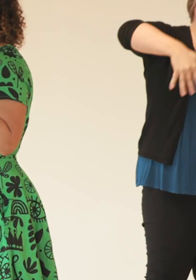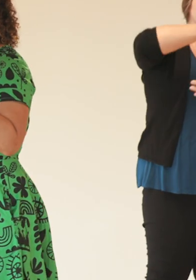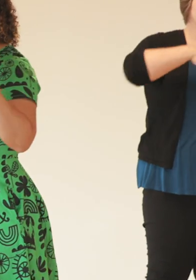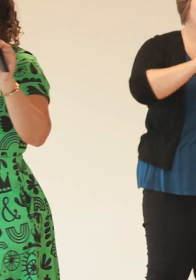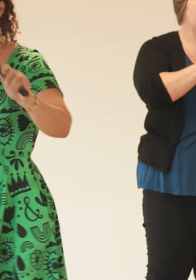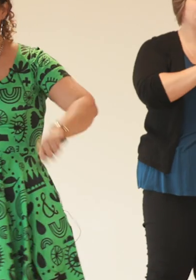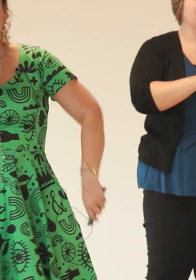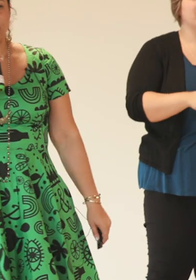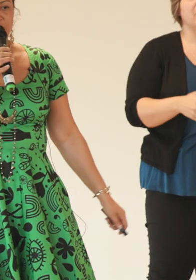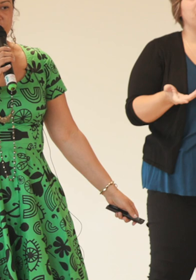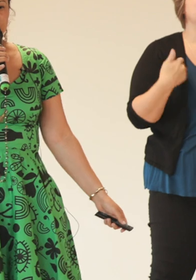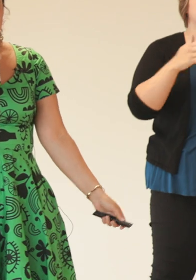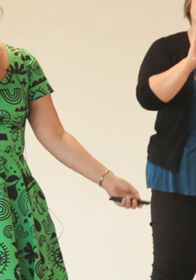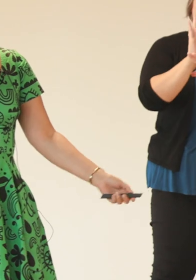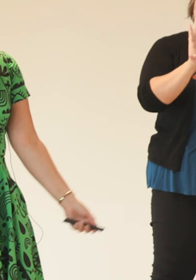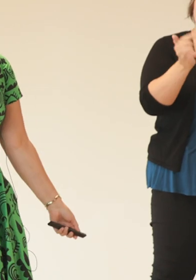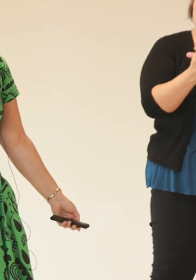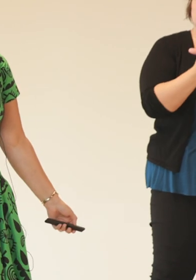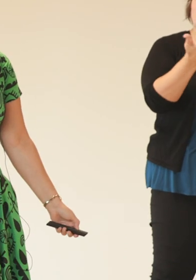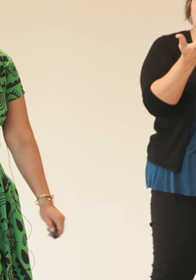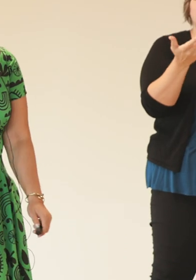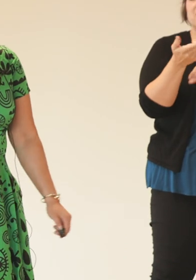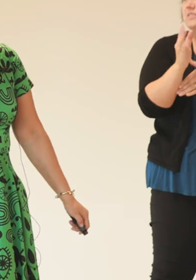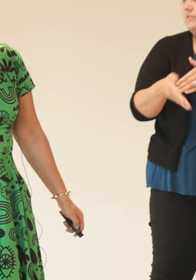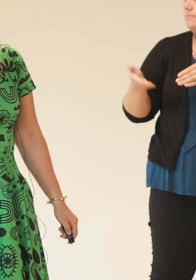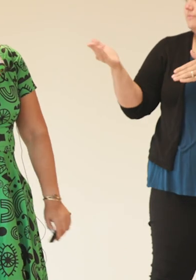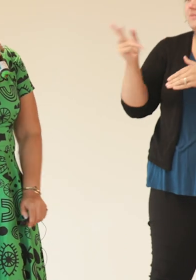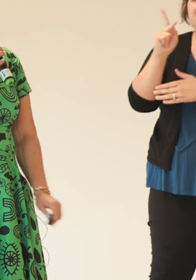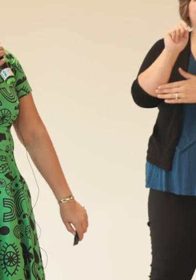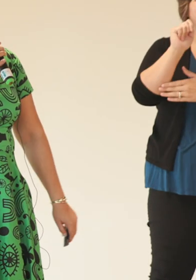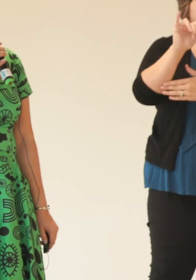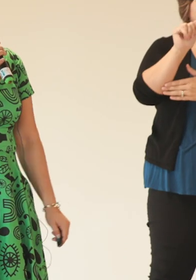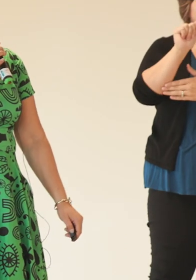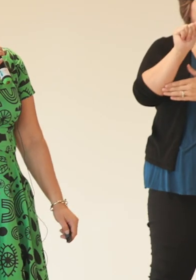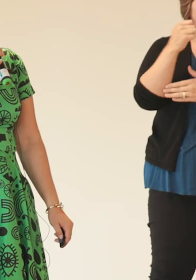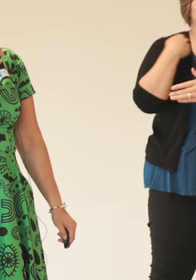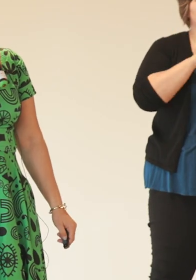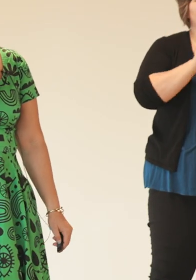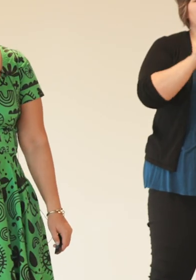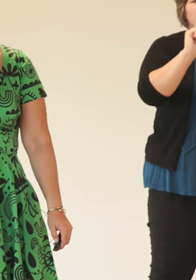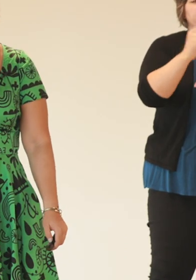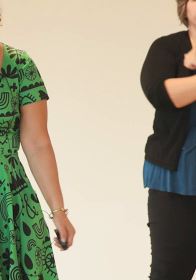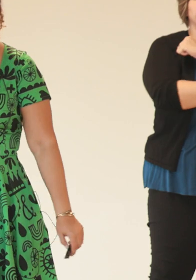So I wanna play this video for you. This is Kaya, and I met Kaya in Copenhagen